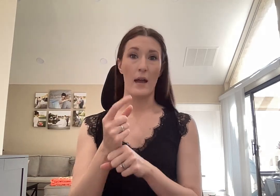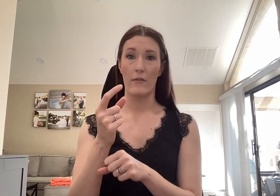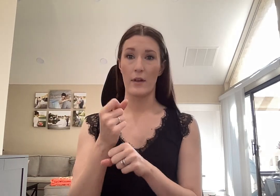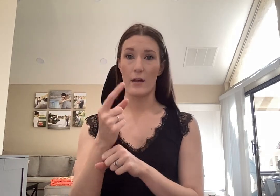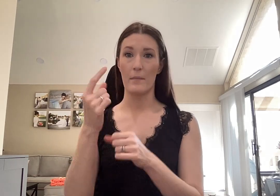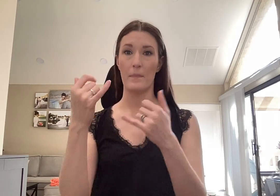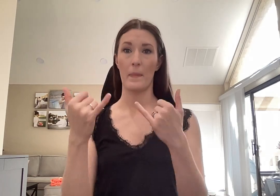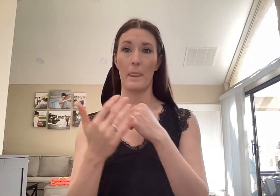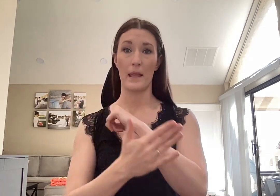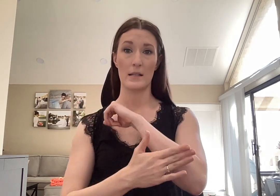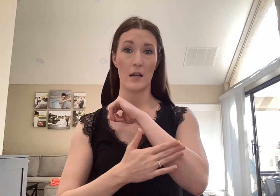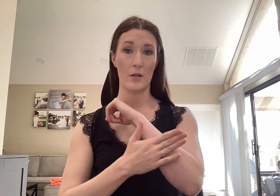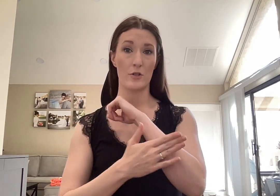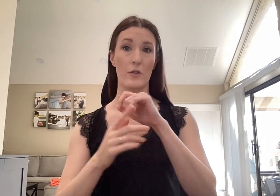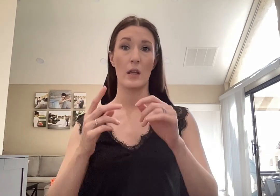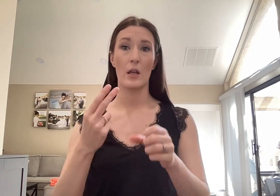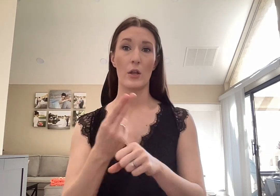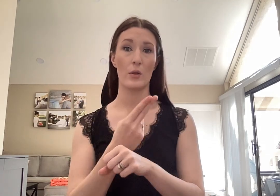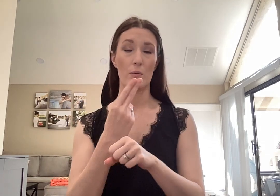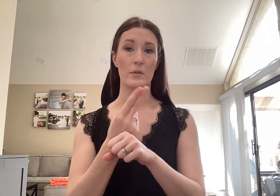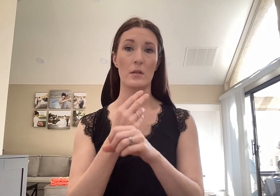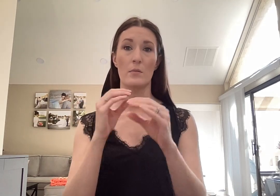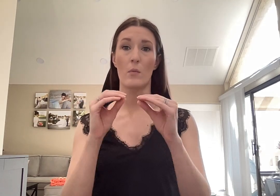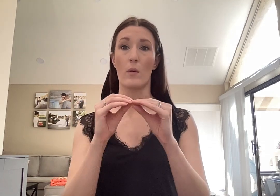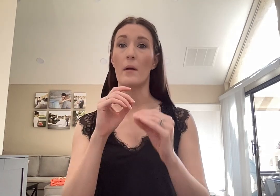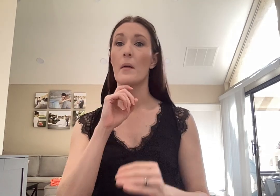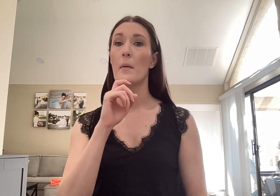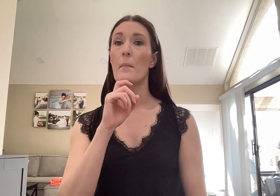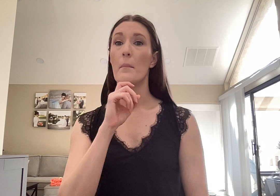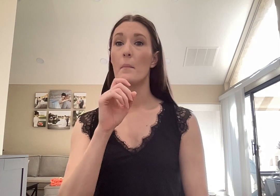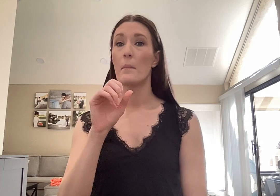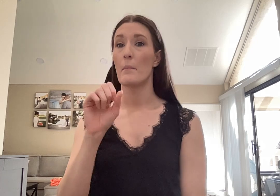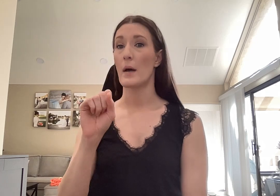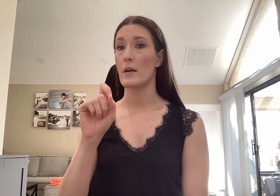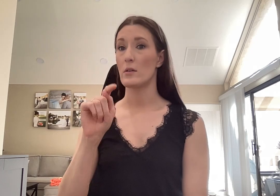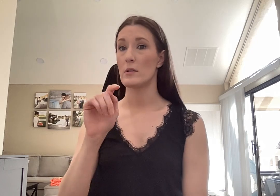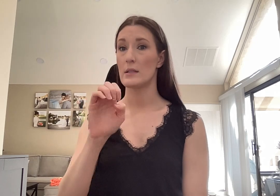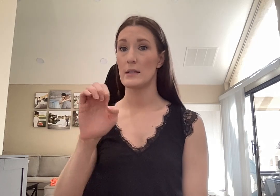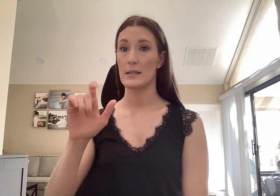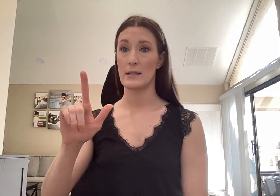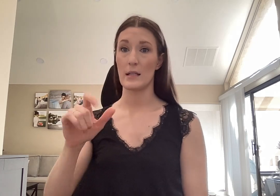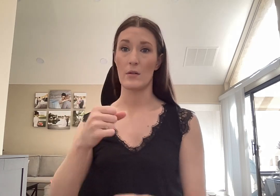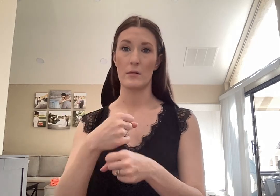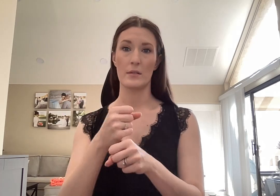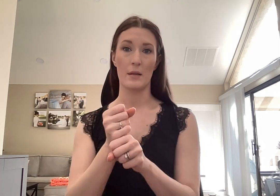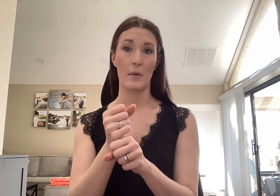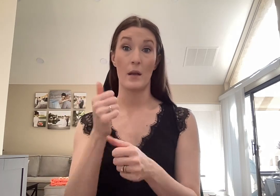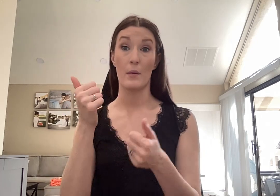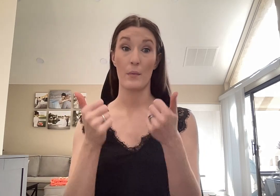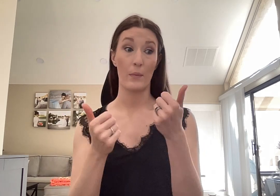Every year, this country uses more metal, steel to make